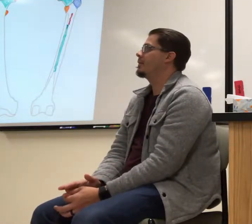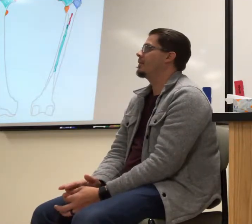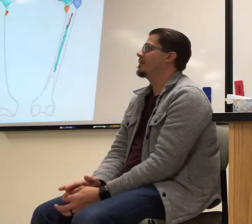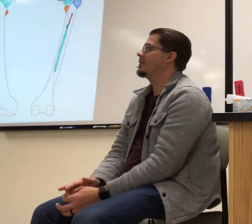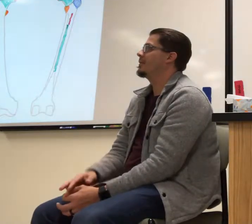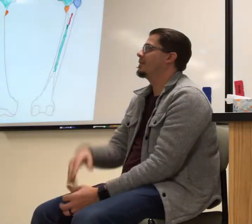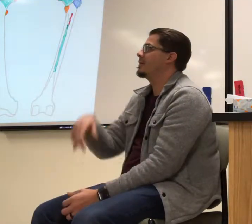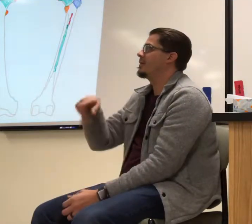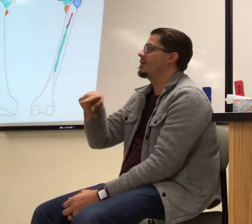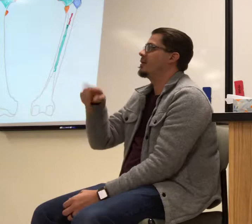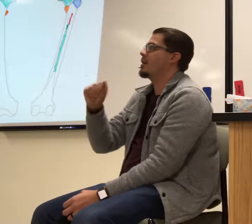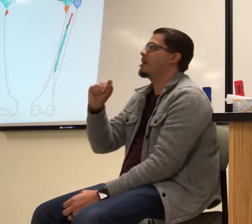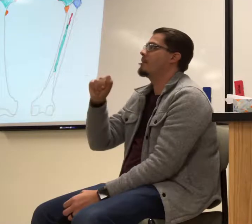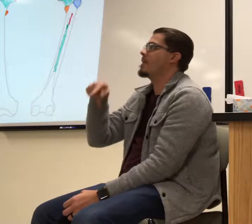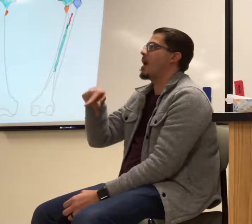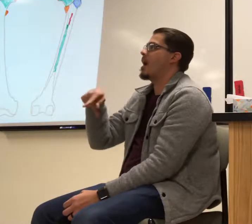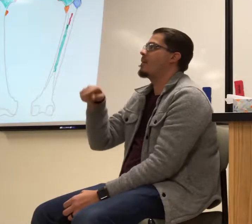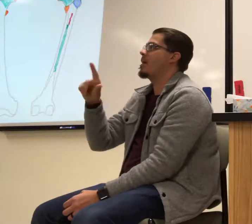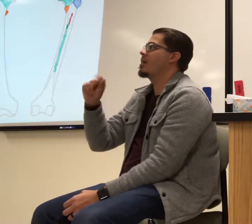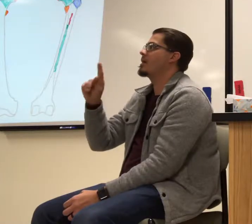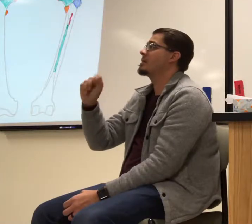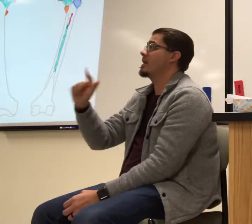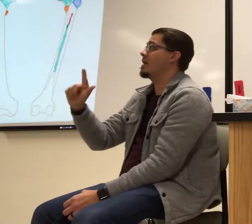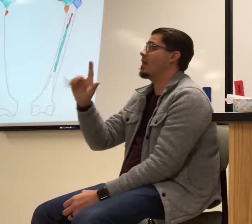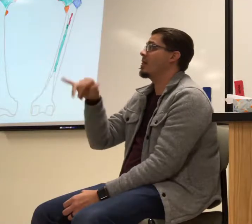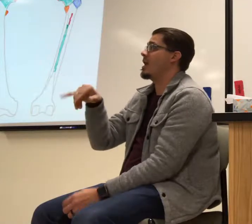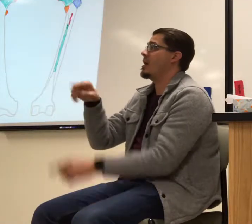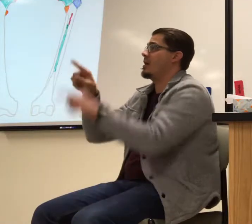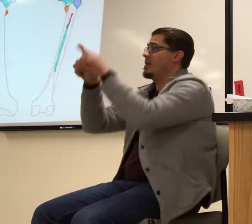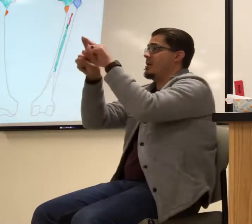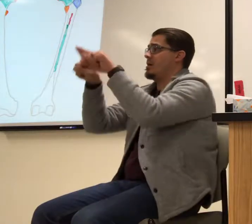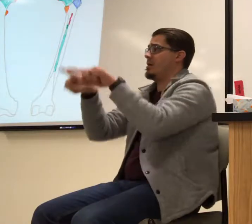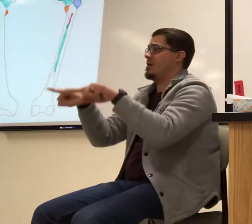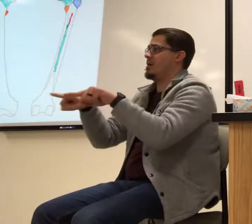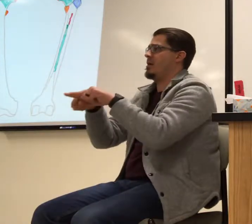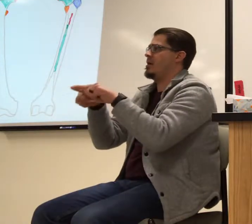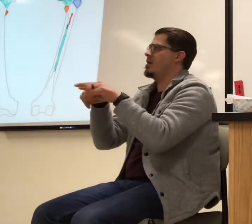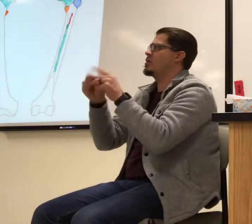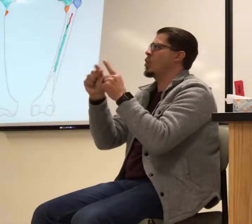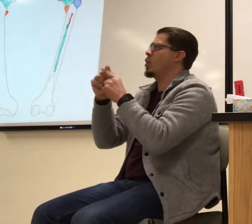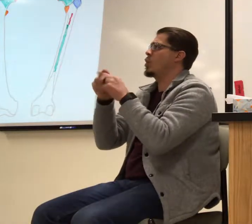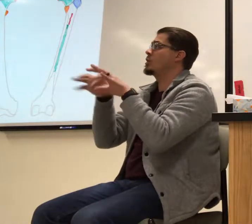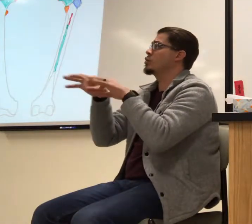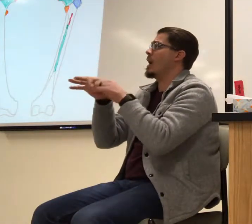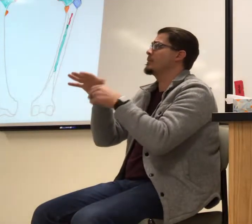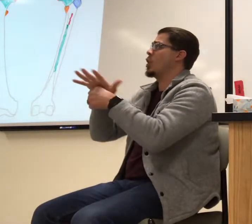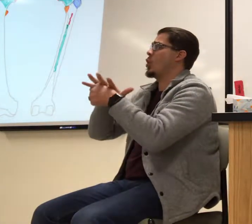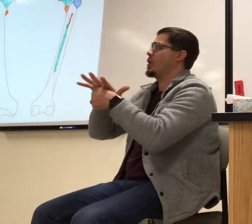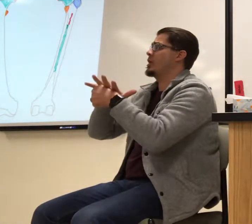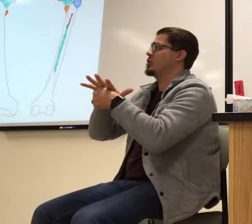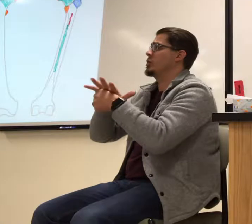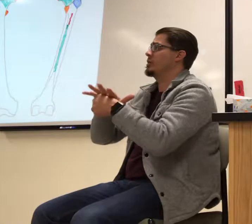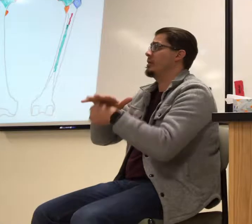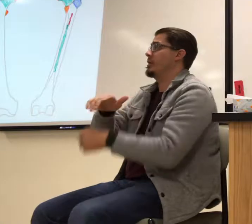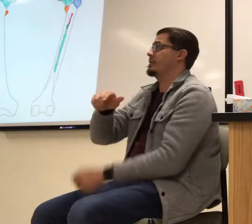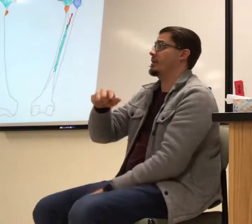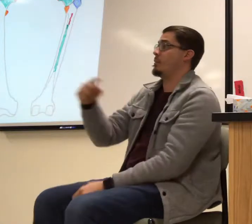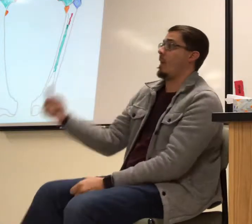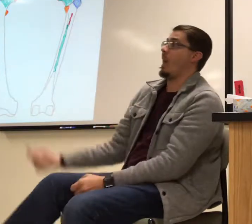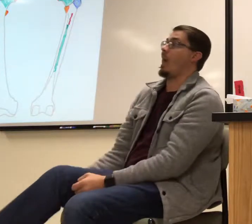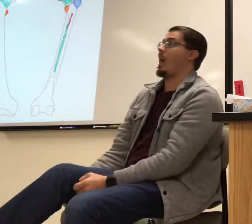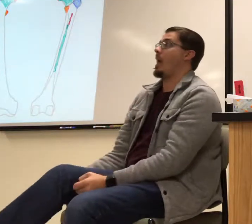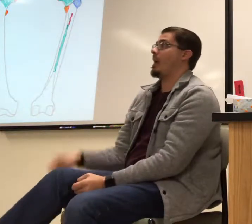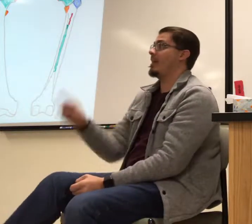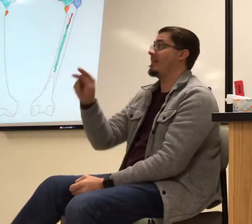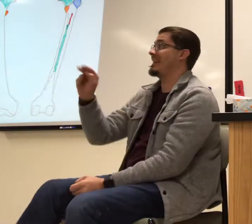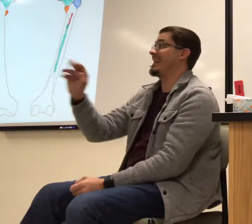surface. You know, the popliteal is a word that describes a region, back of the knee. Okay. I